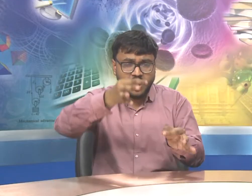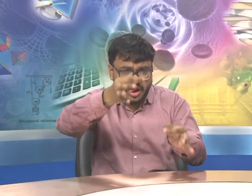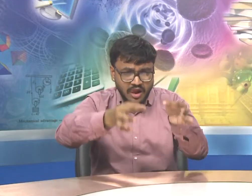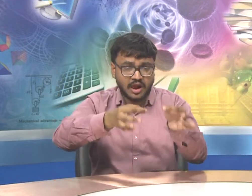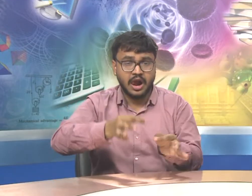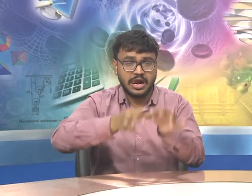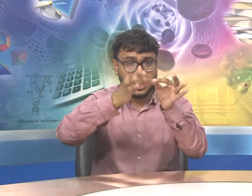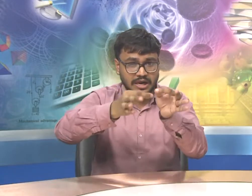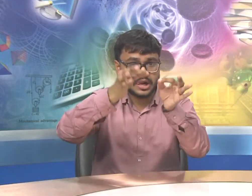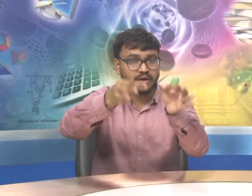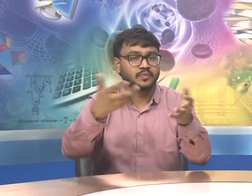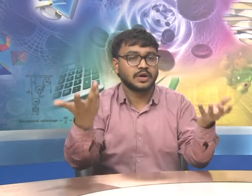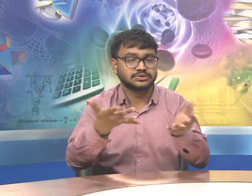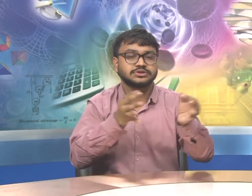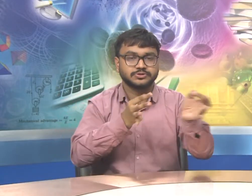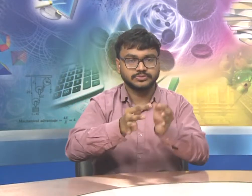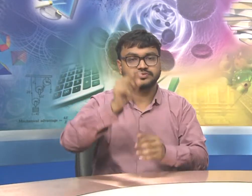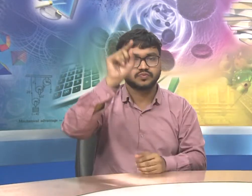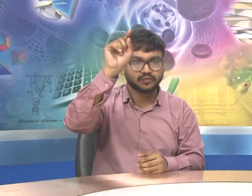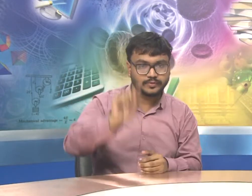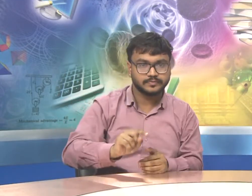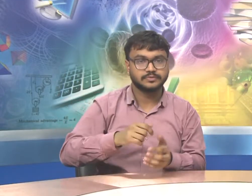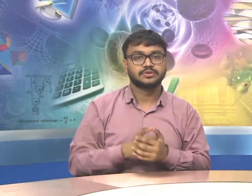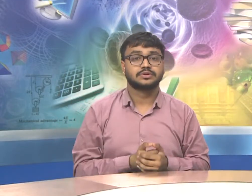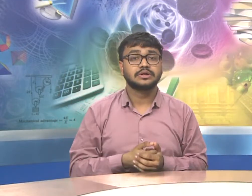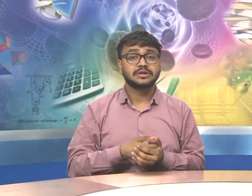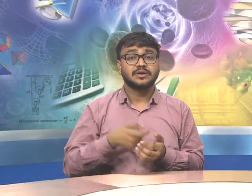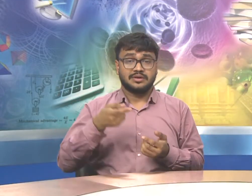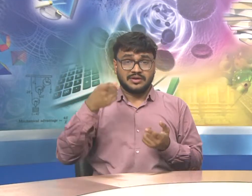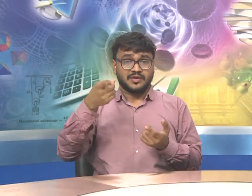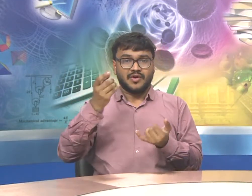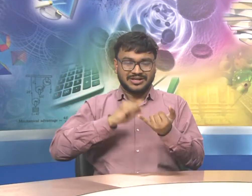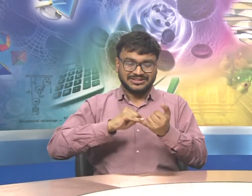Regarding the delay, in deciding the case,